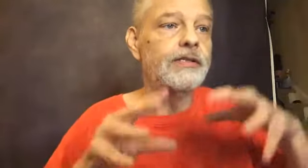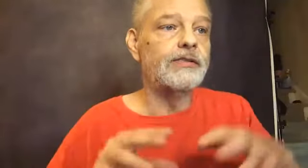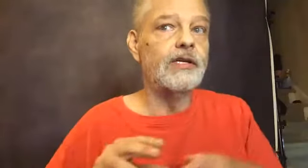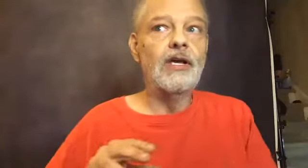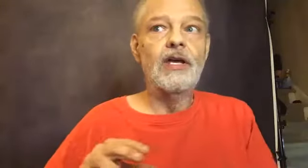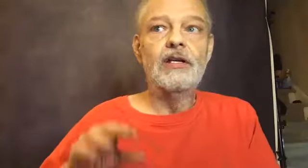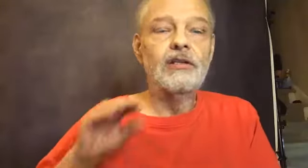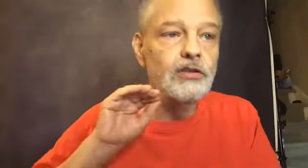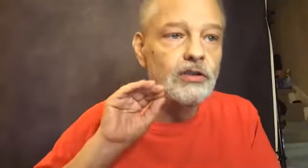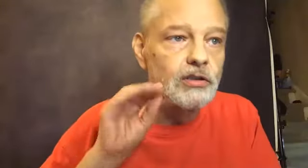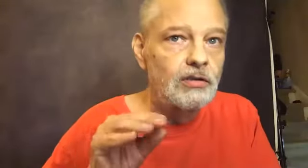this